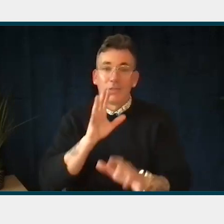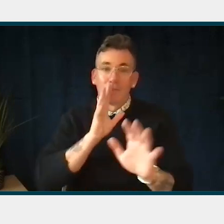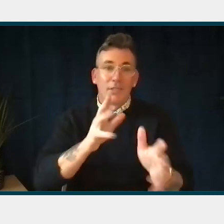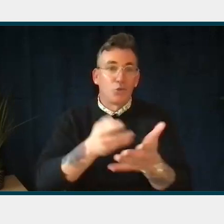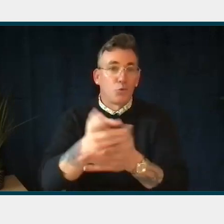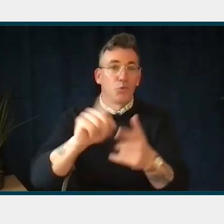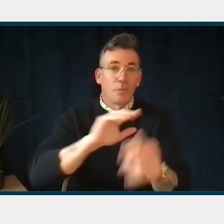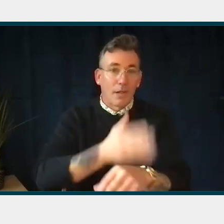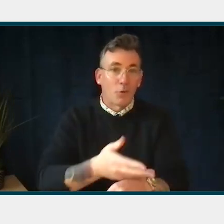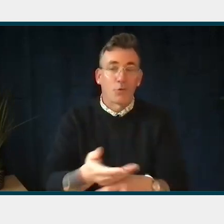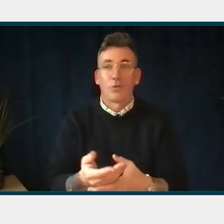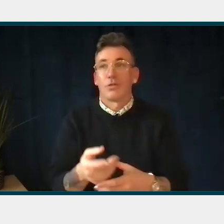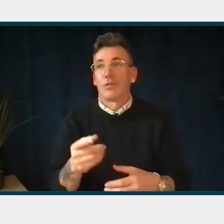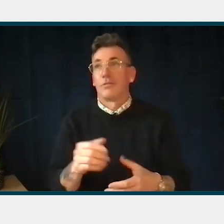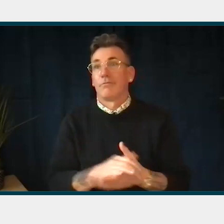change the world.